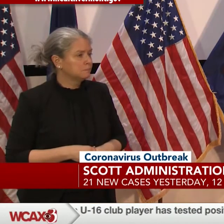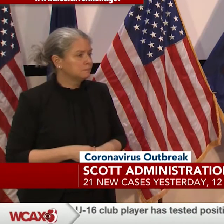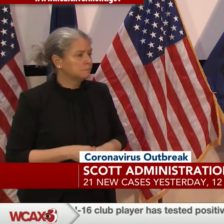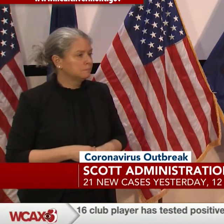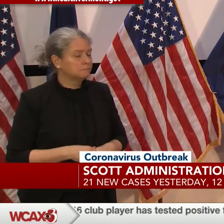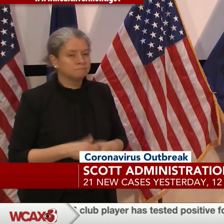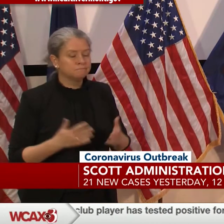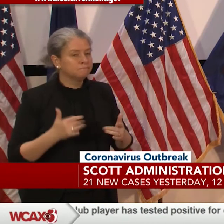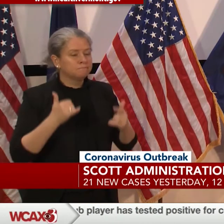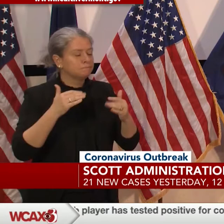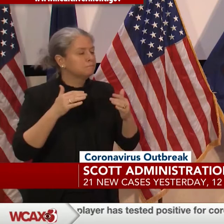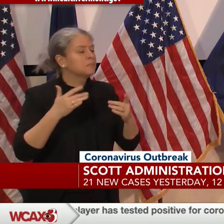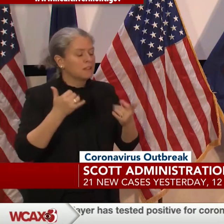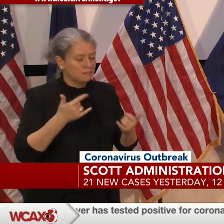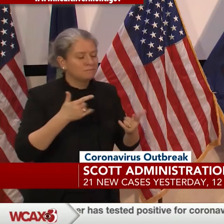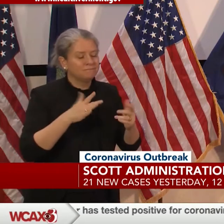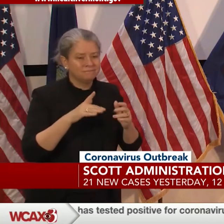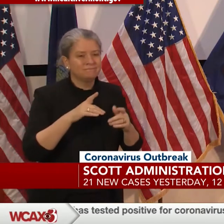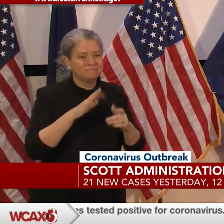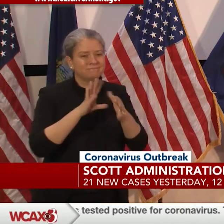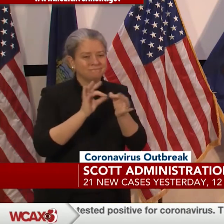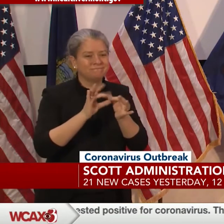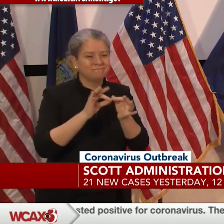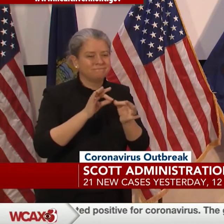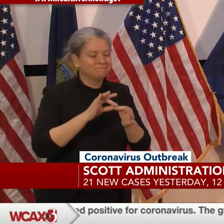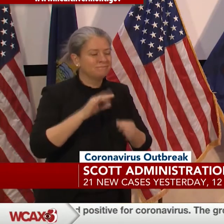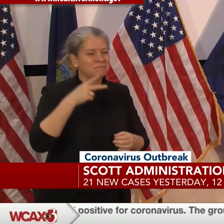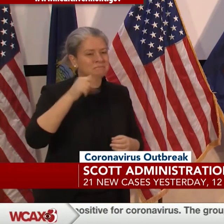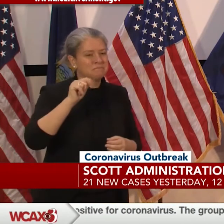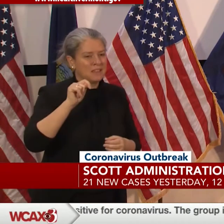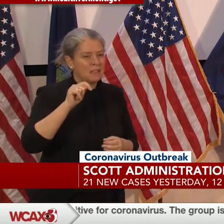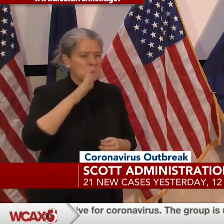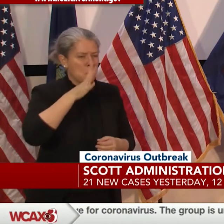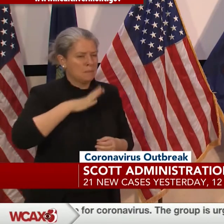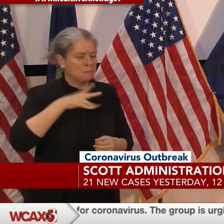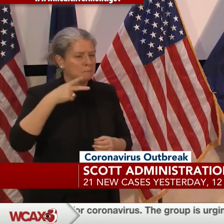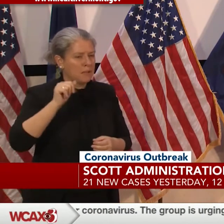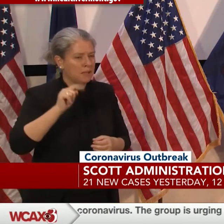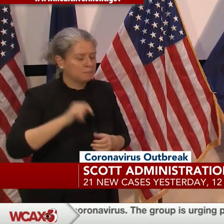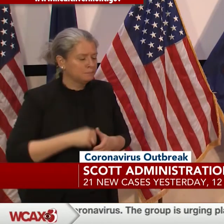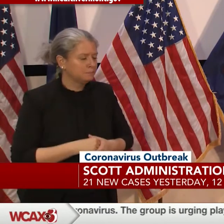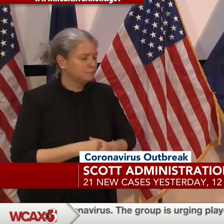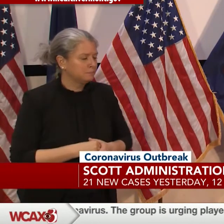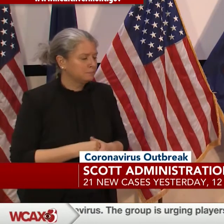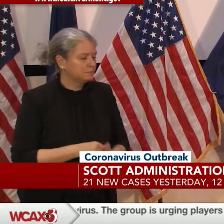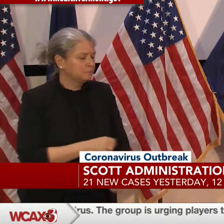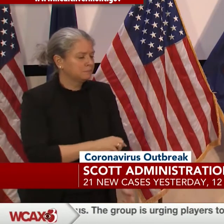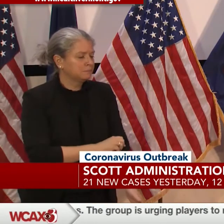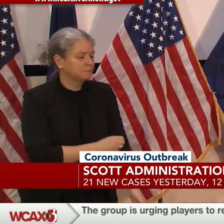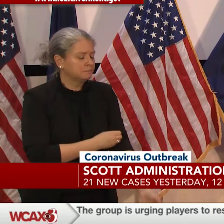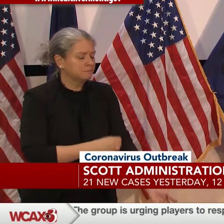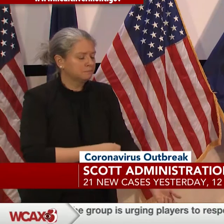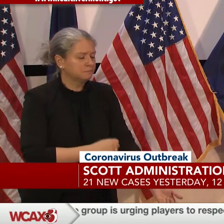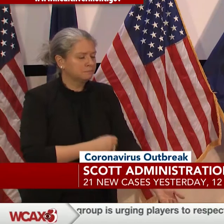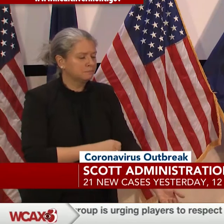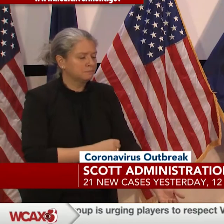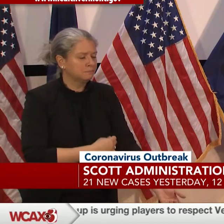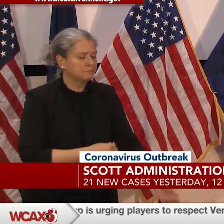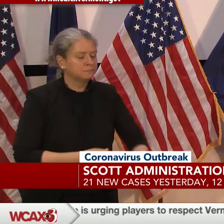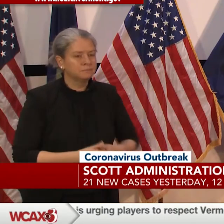All right, Cliff Cooper. Hi, can you hear me okay? Go ahead, Pat. Hi, how are you?